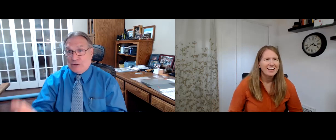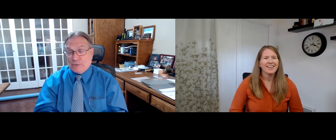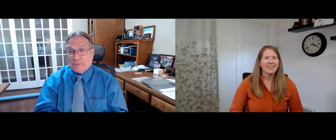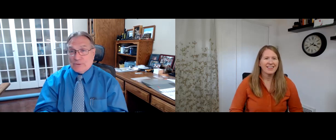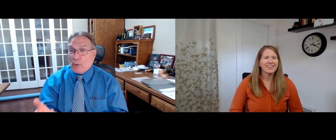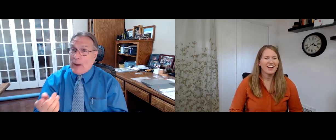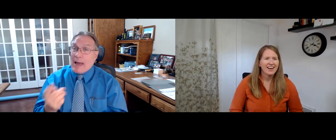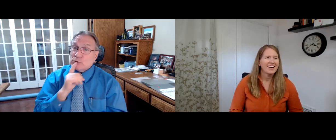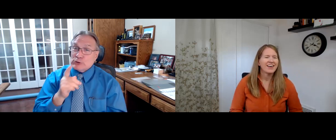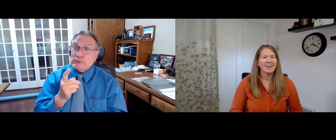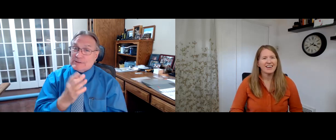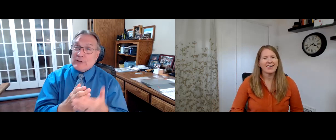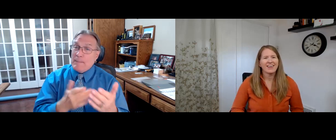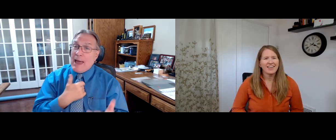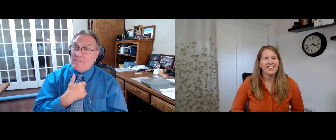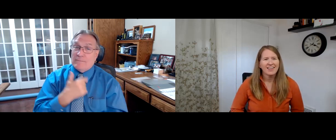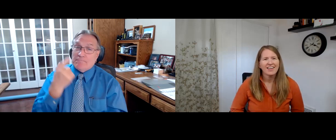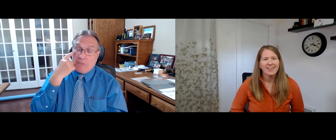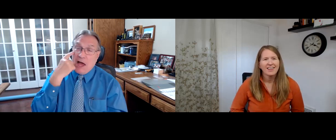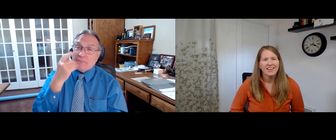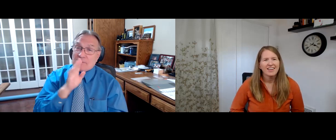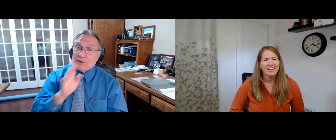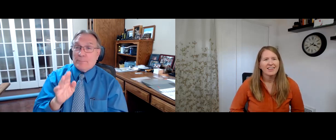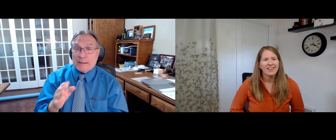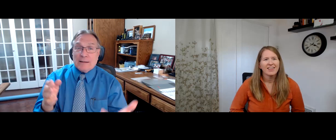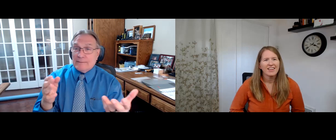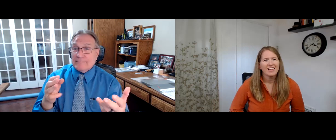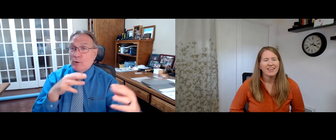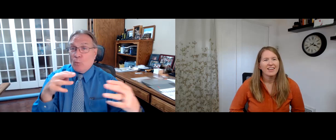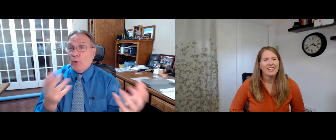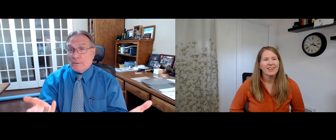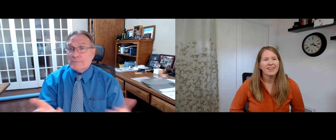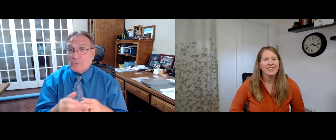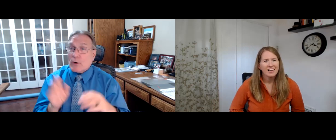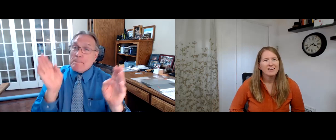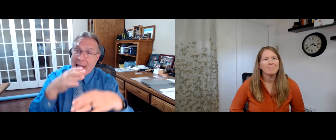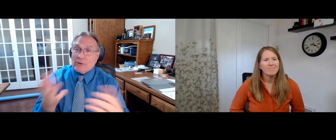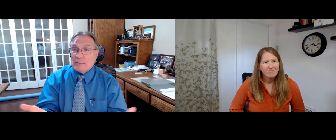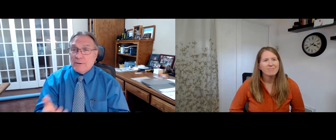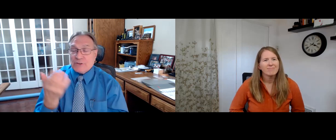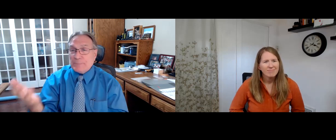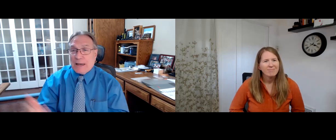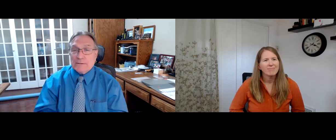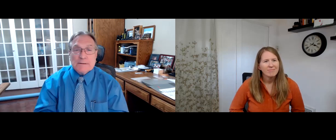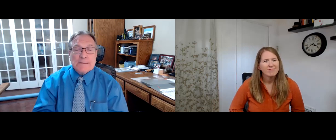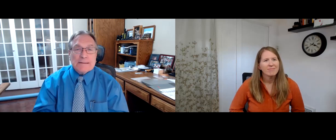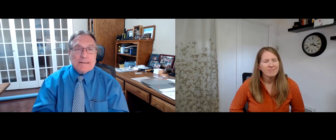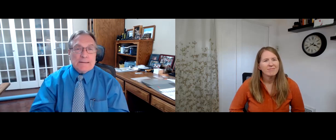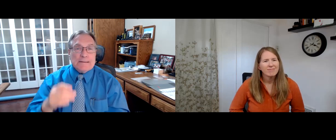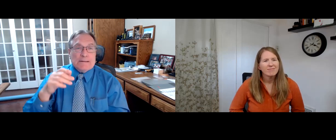to. So I'm sure that some have thought that they're going to be in a war or a battle, some kind.